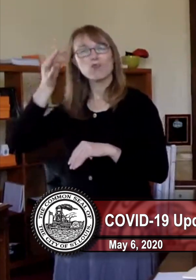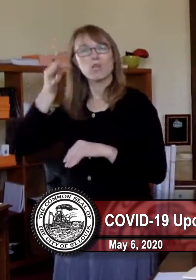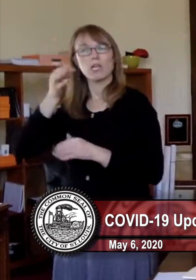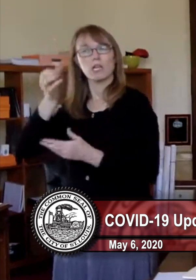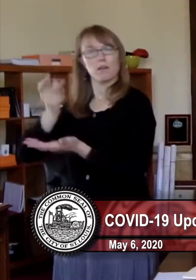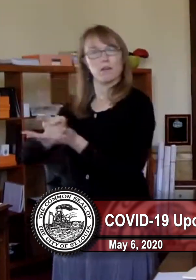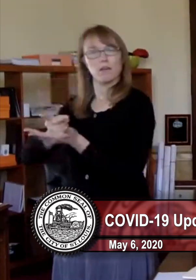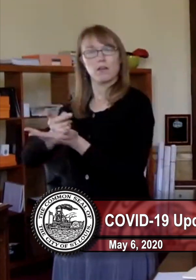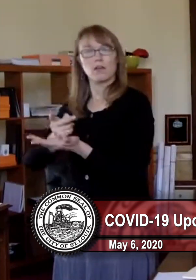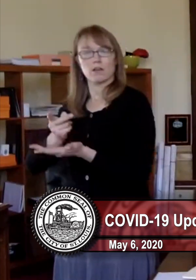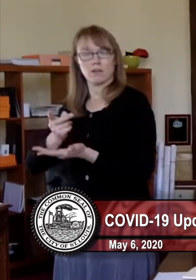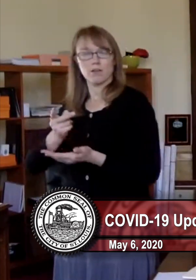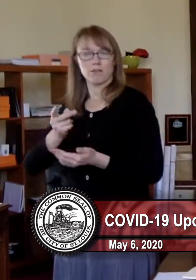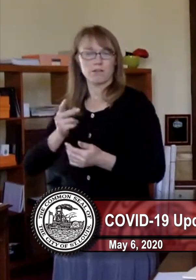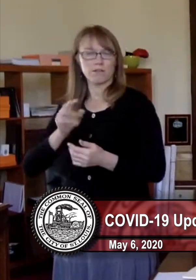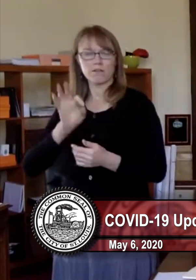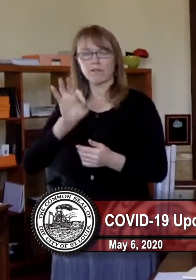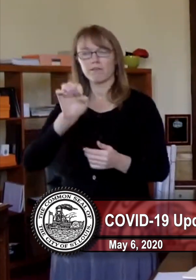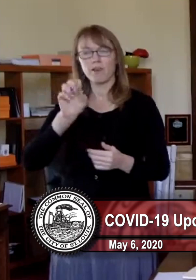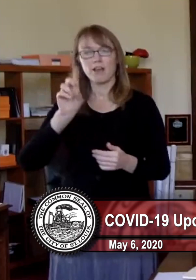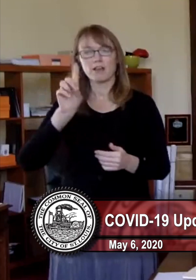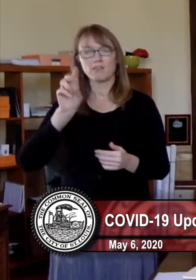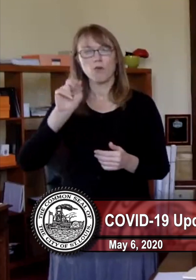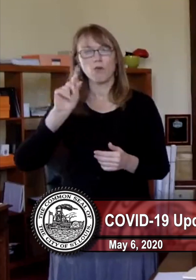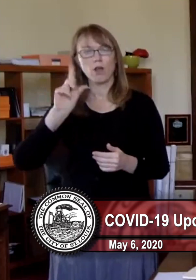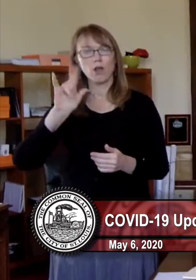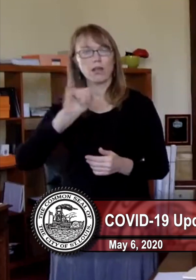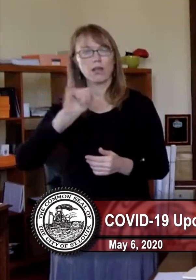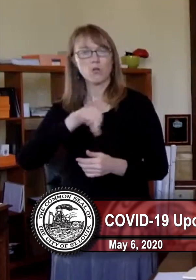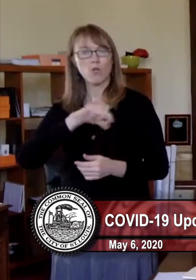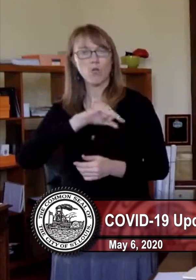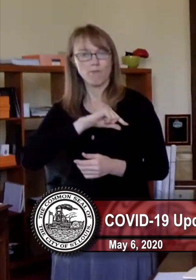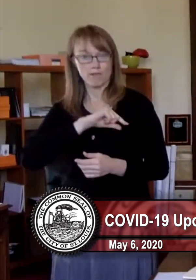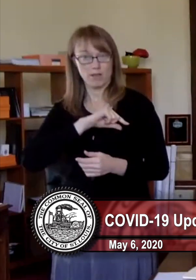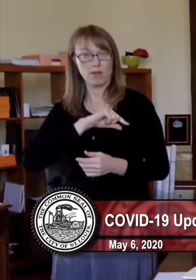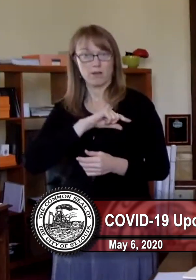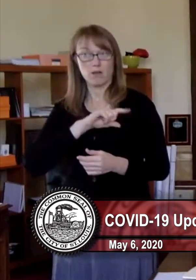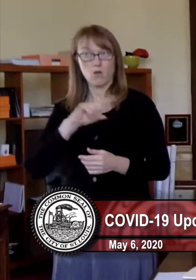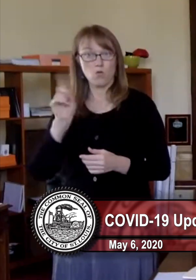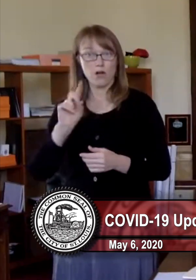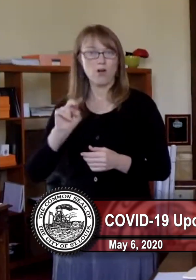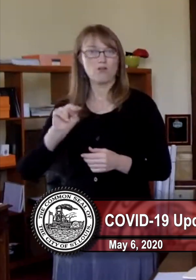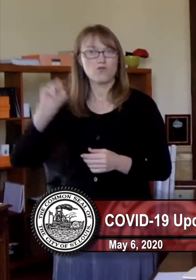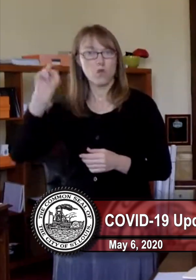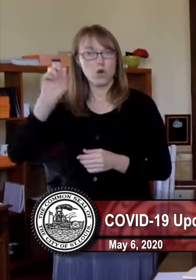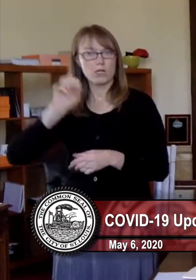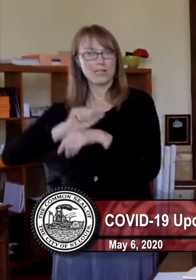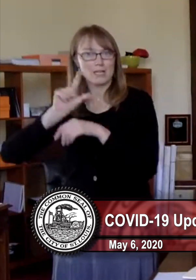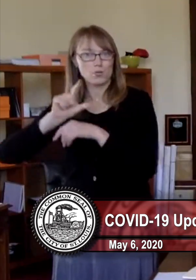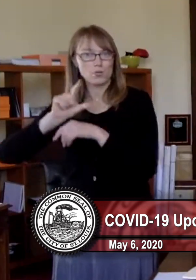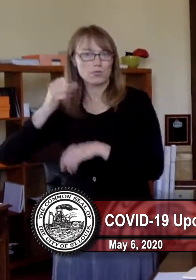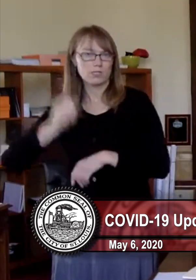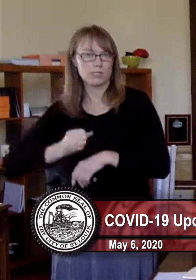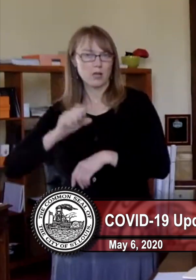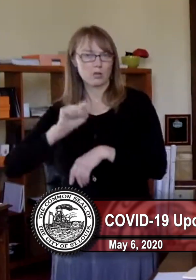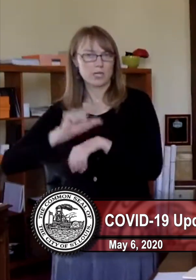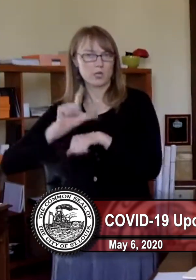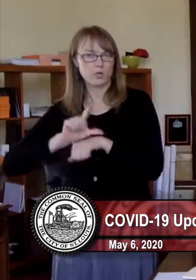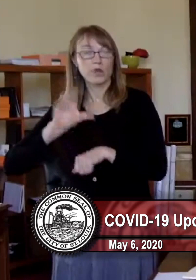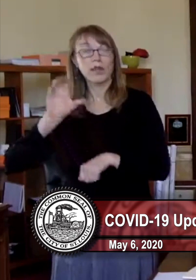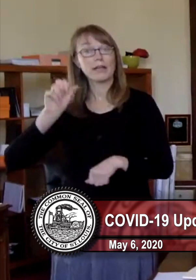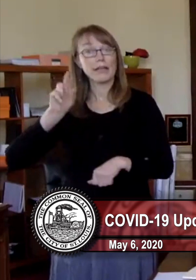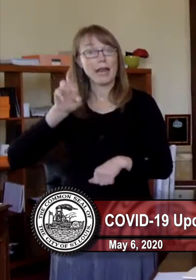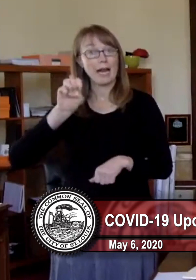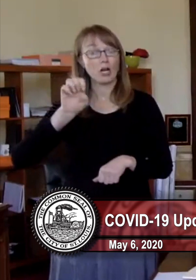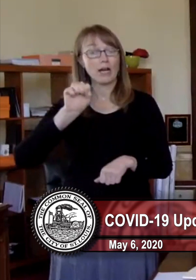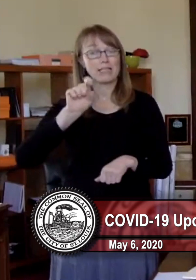both North and South St. Louis. I've been over those with you before as to where they are, but they are CARE